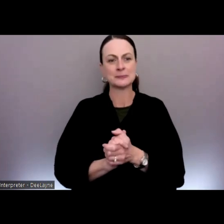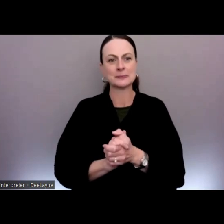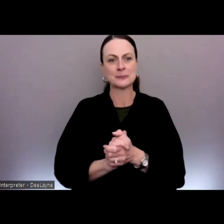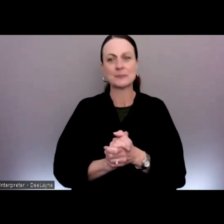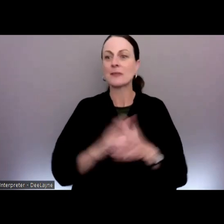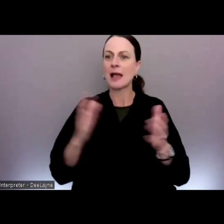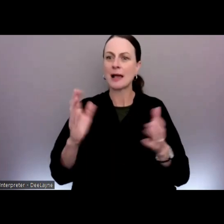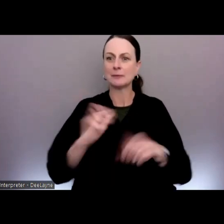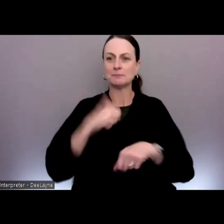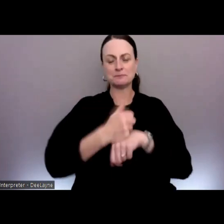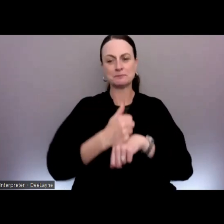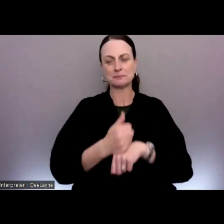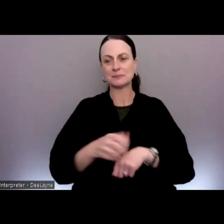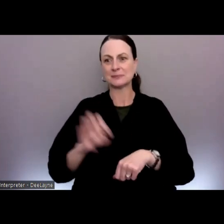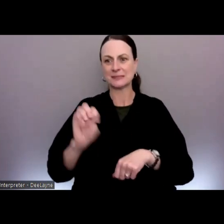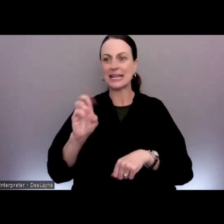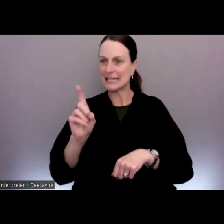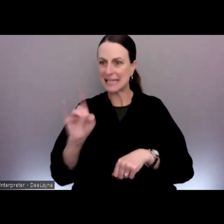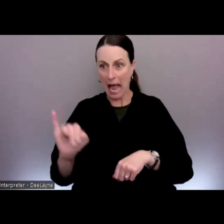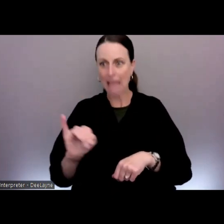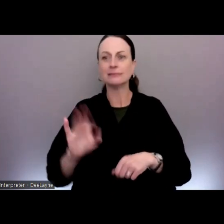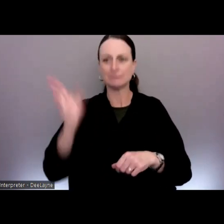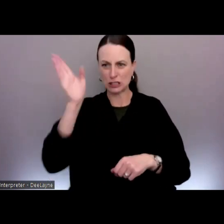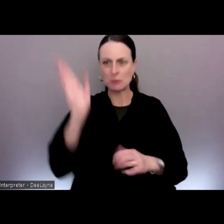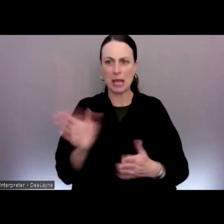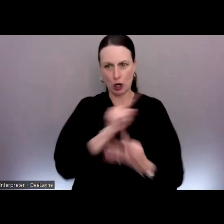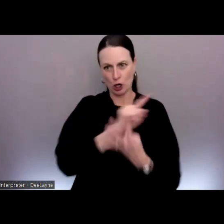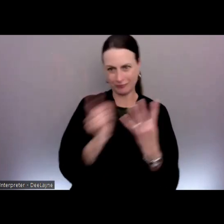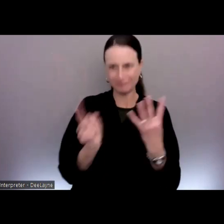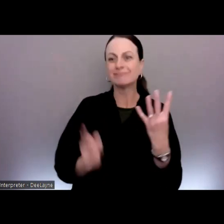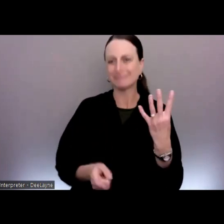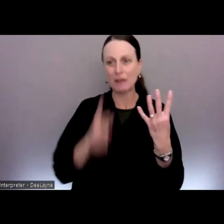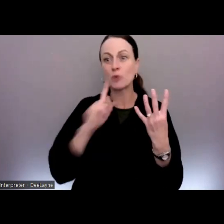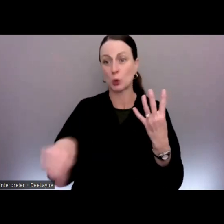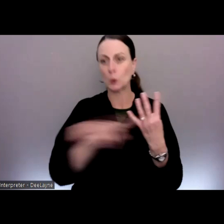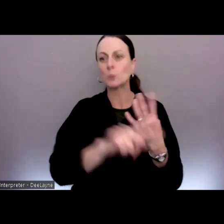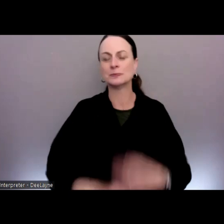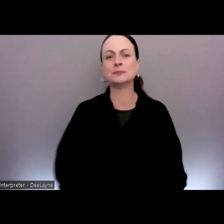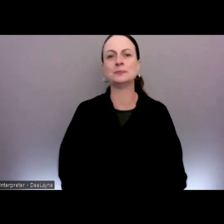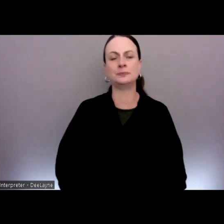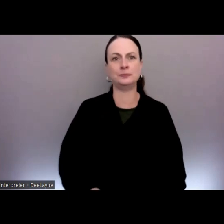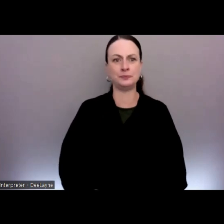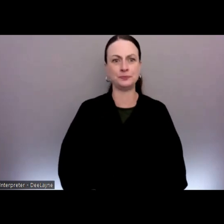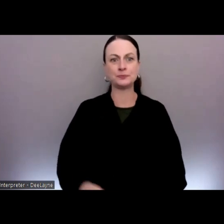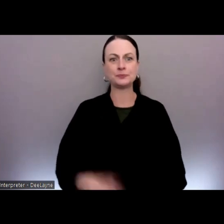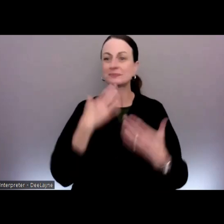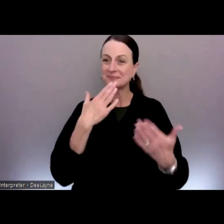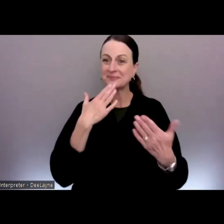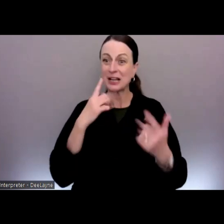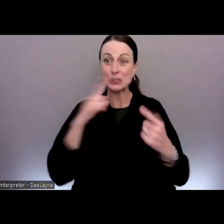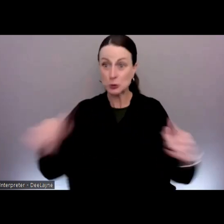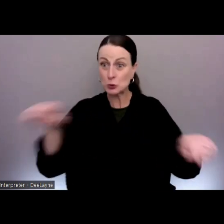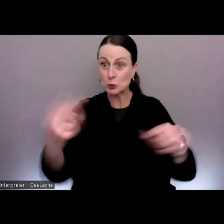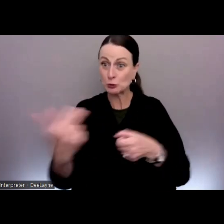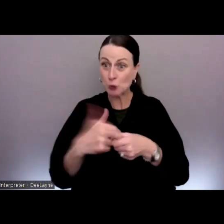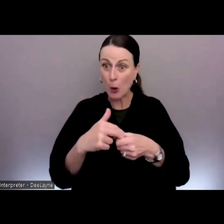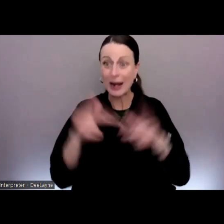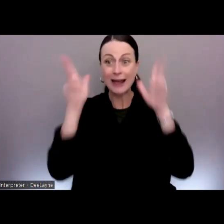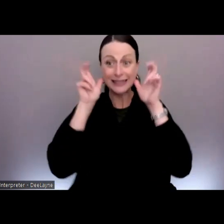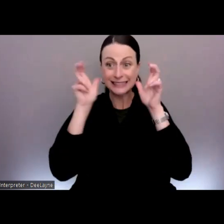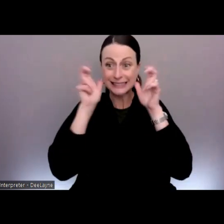this EDI speaker series event to you all. My thanks to everyone listening. I